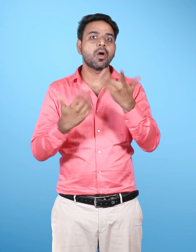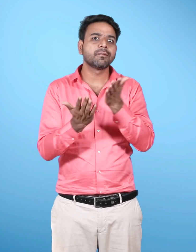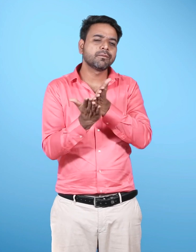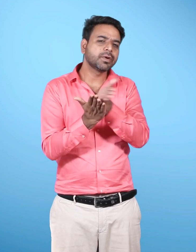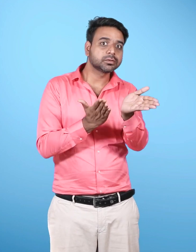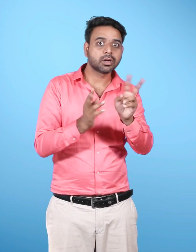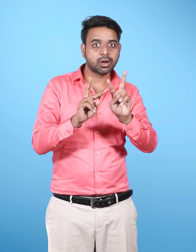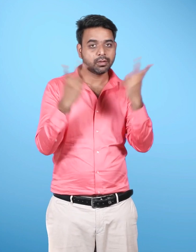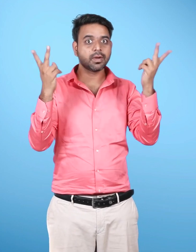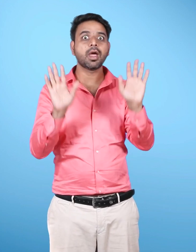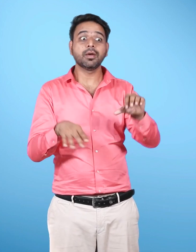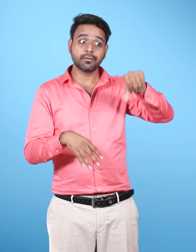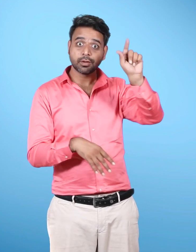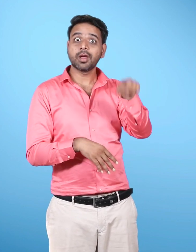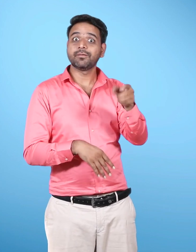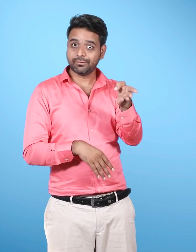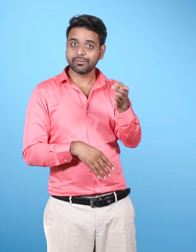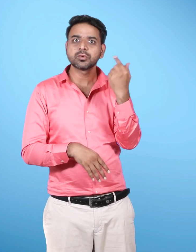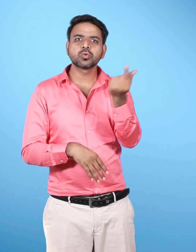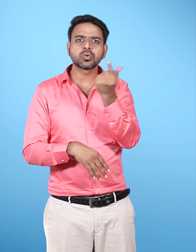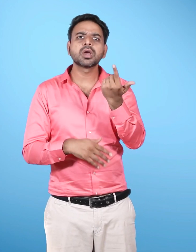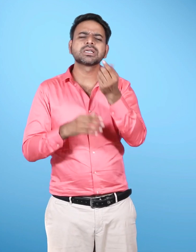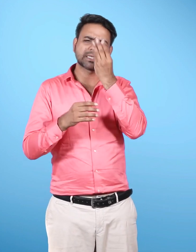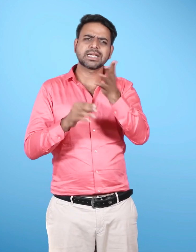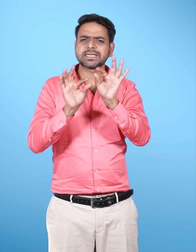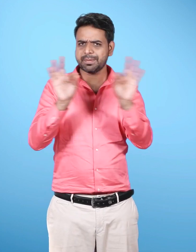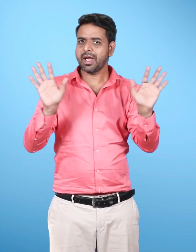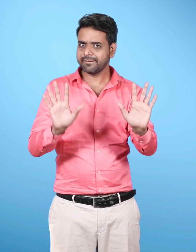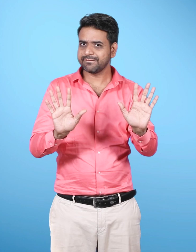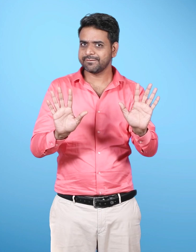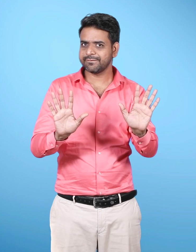We can make another simple and easier switch to use in our circuit.